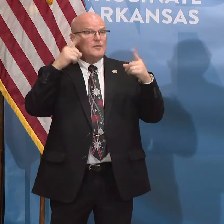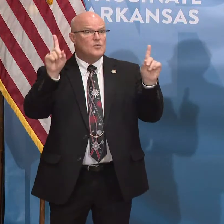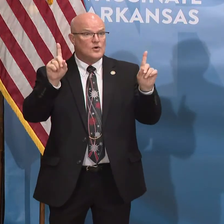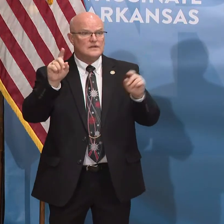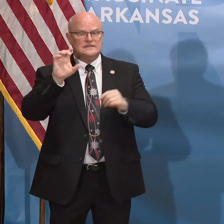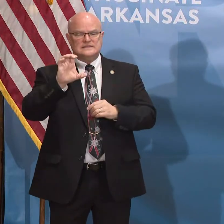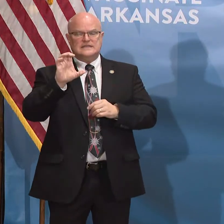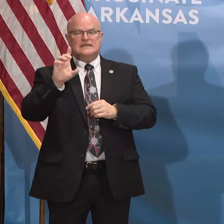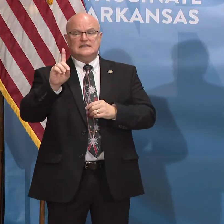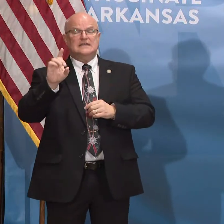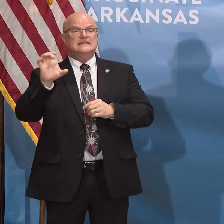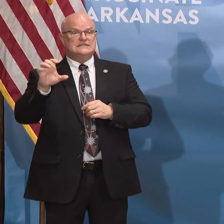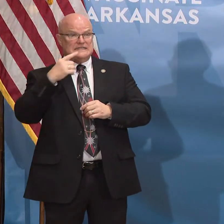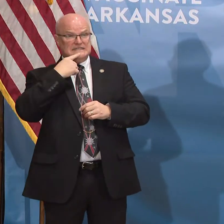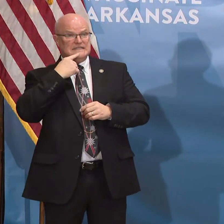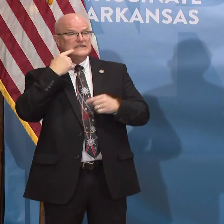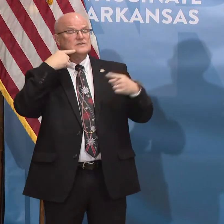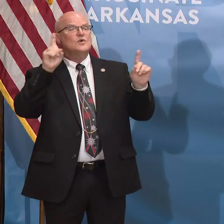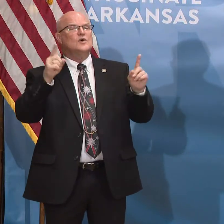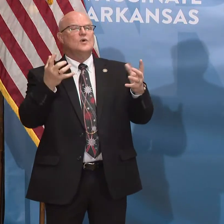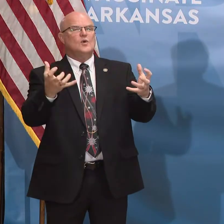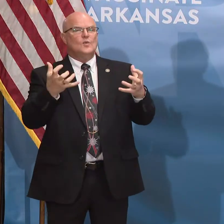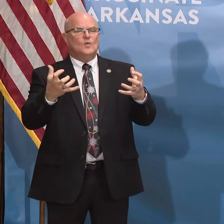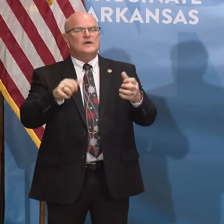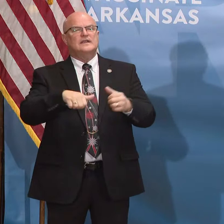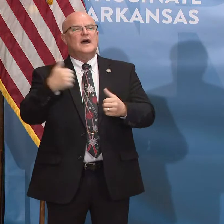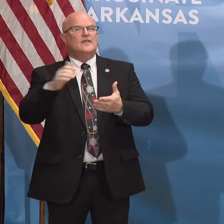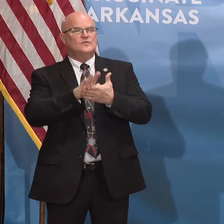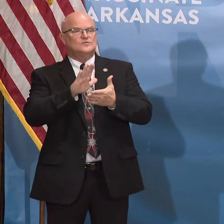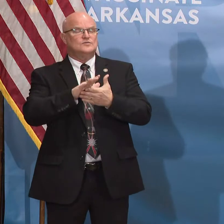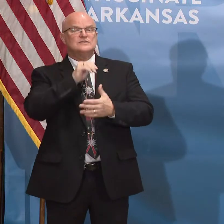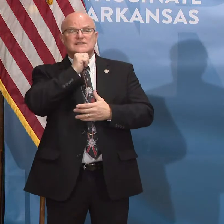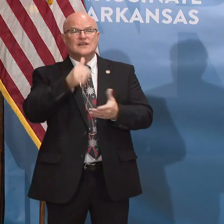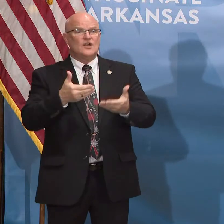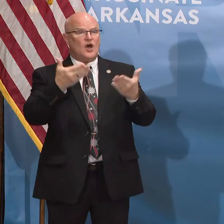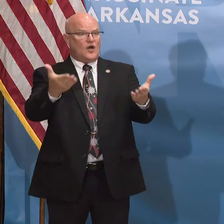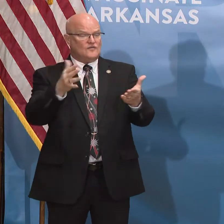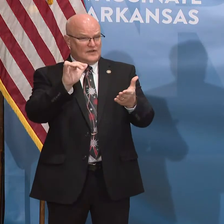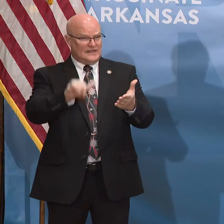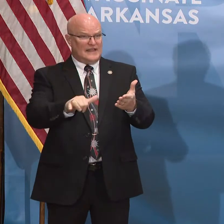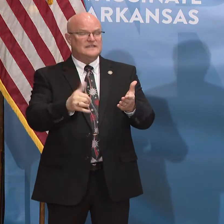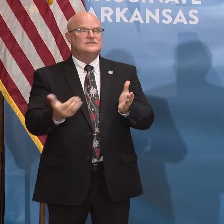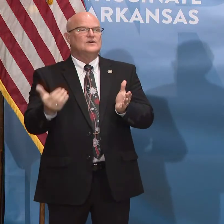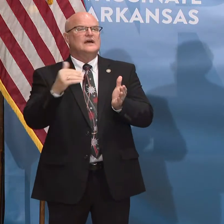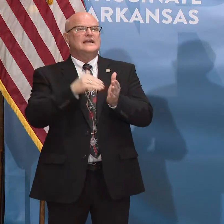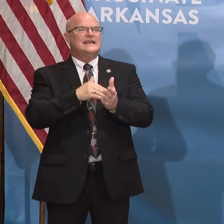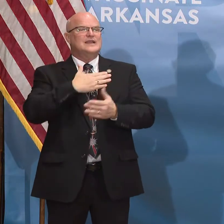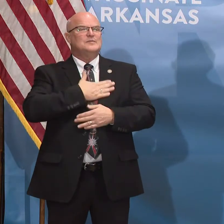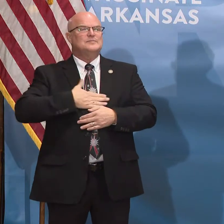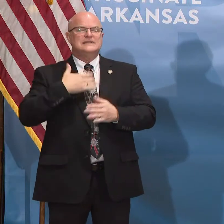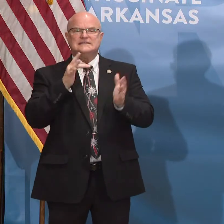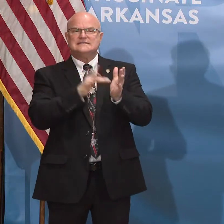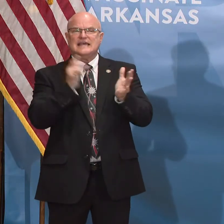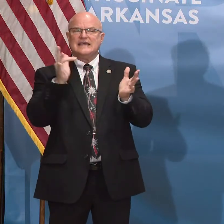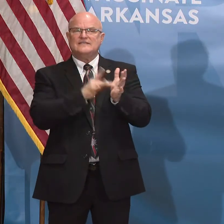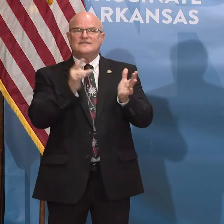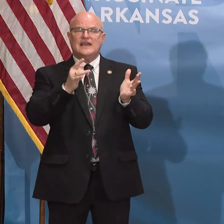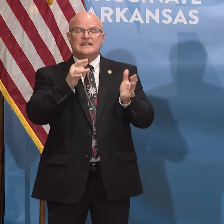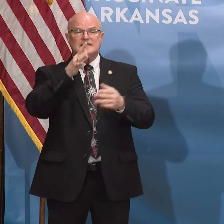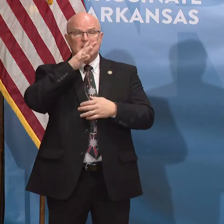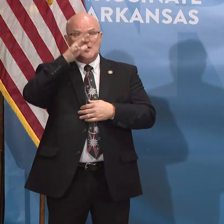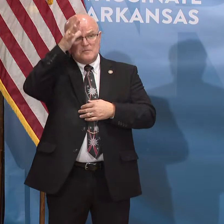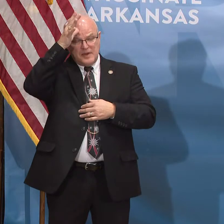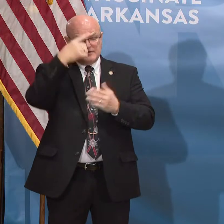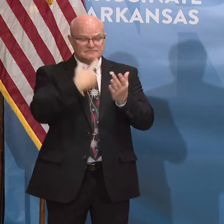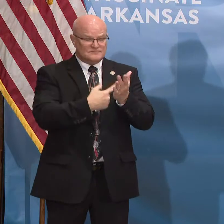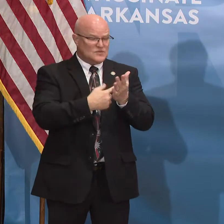it does. We want to expand that to other schools that aren't offering that. So again, please take advantage of that. Parents should